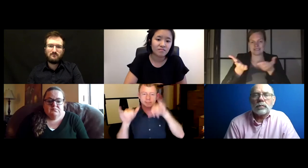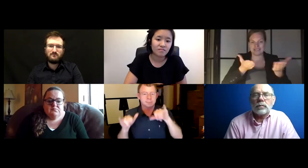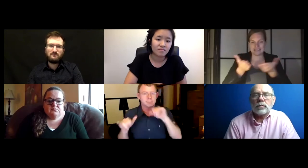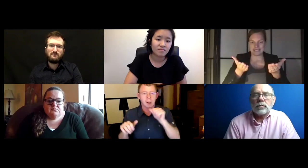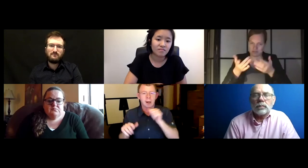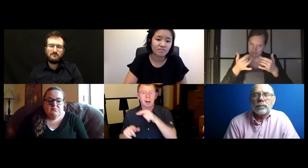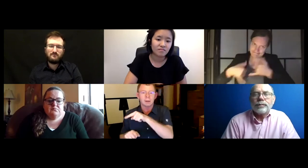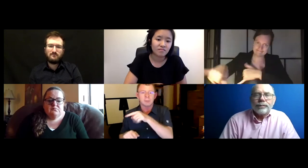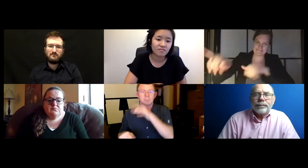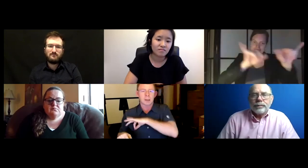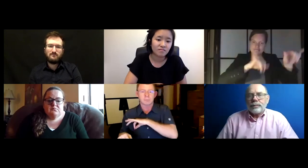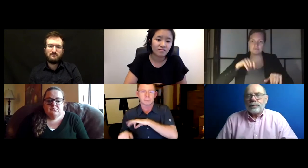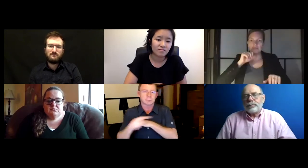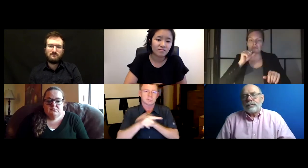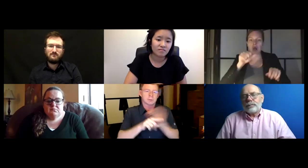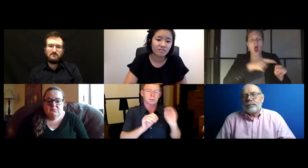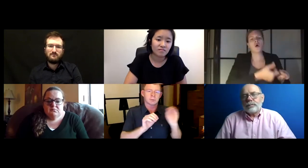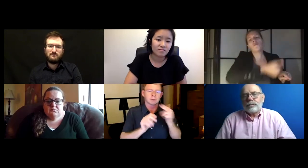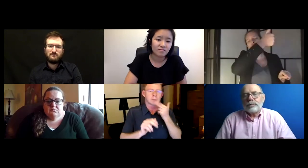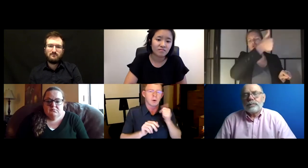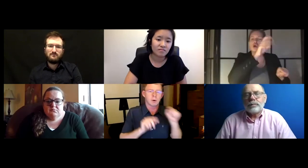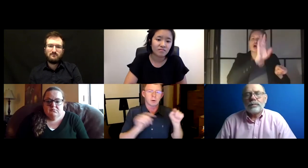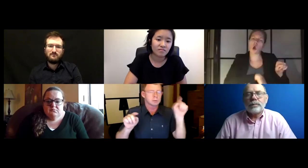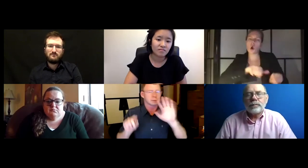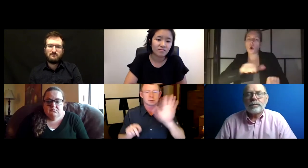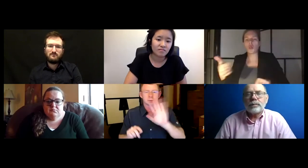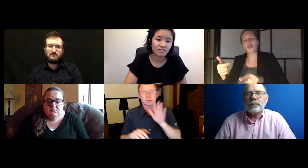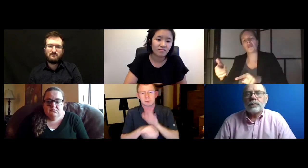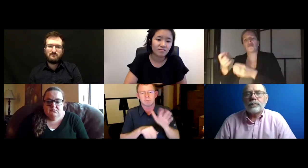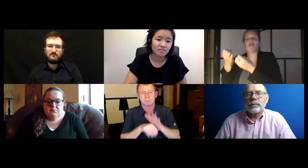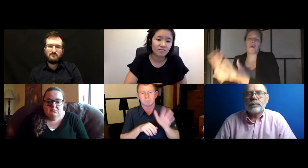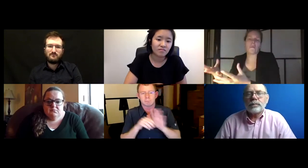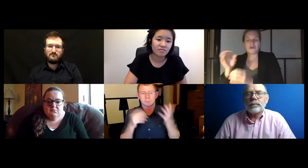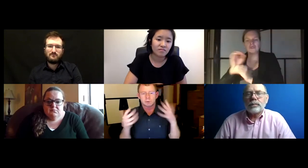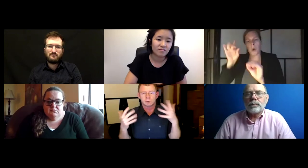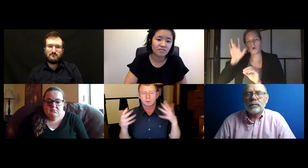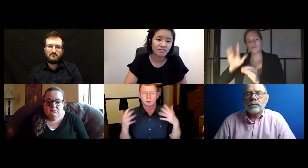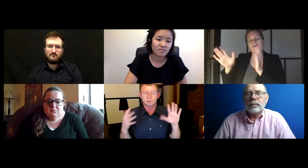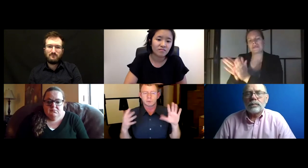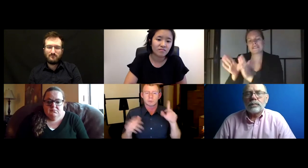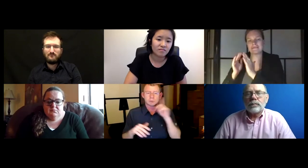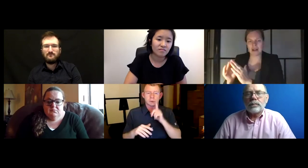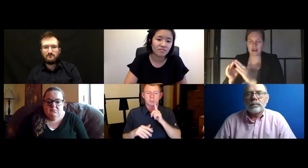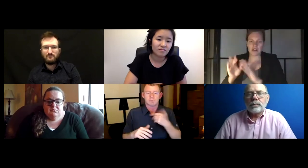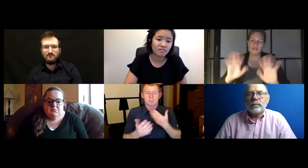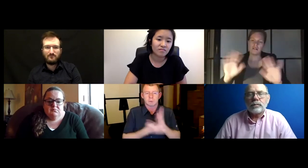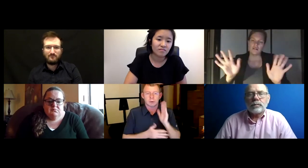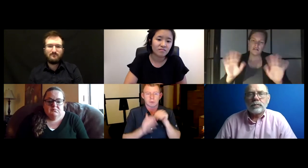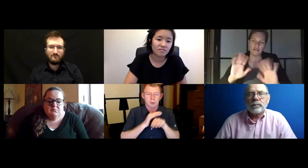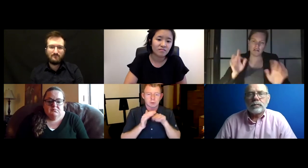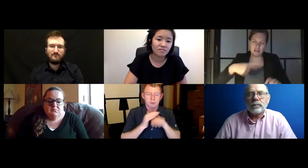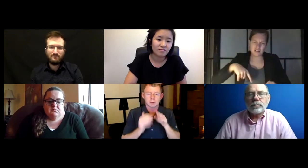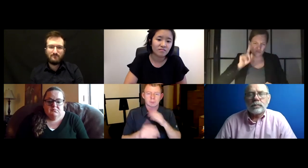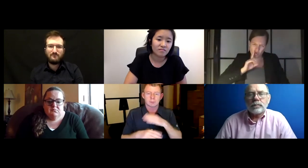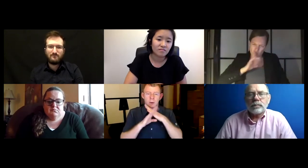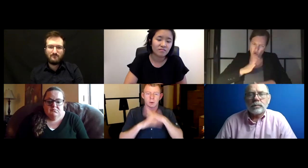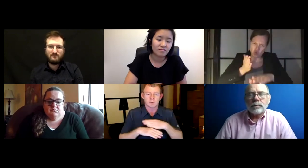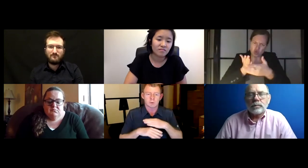and standards in place, because nobody should benefit over another province. It's every deaf